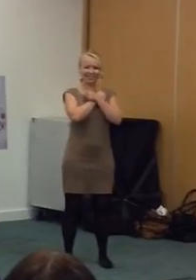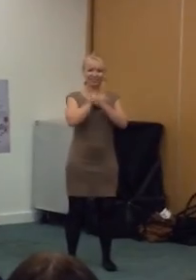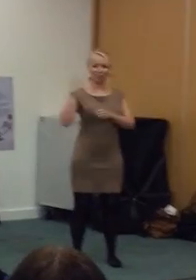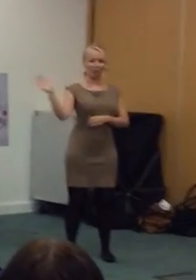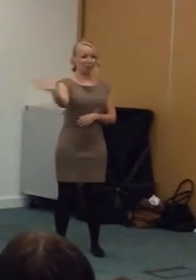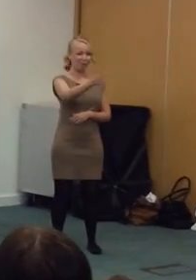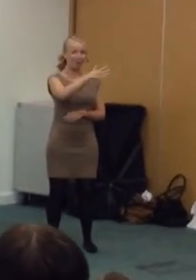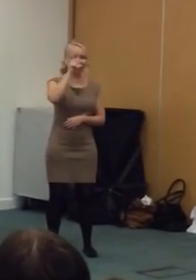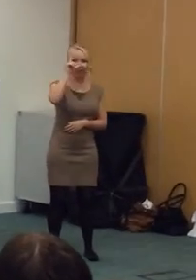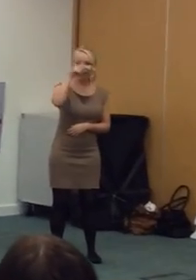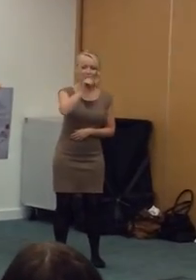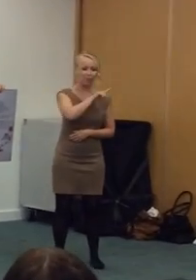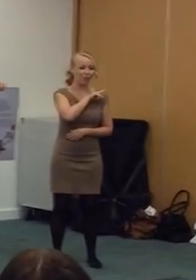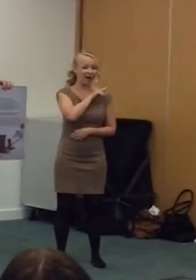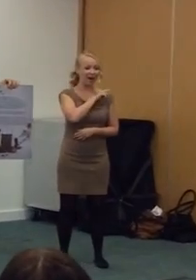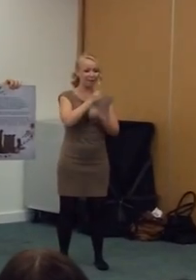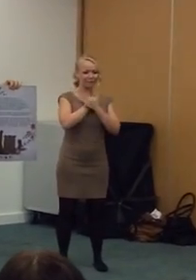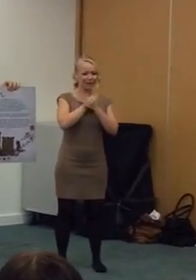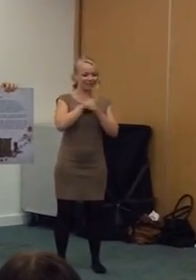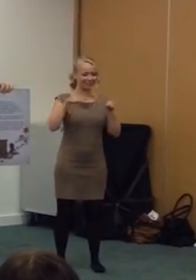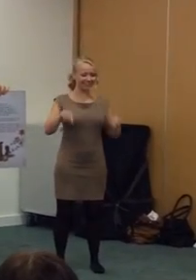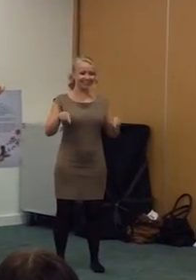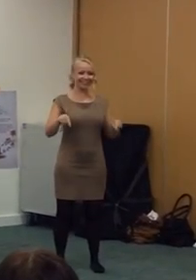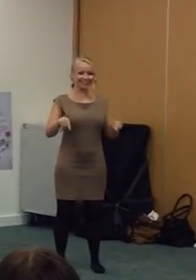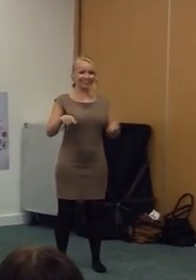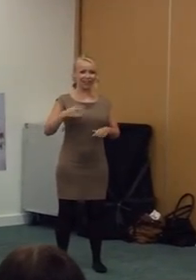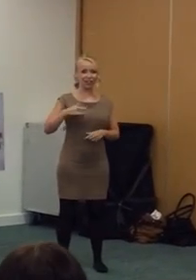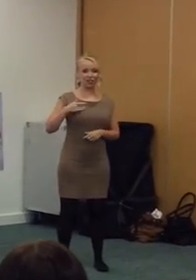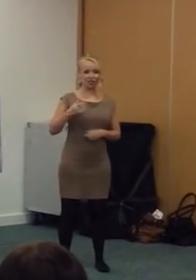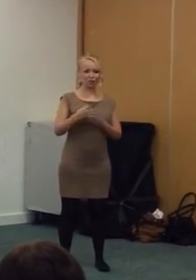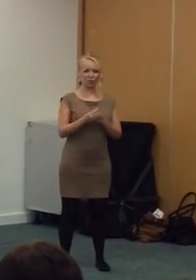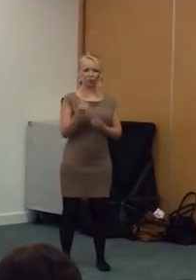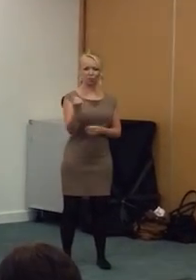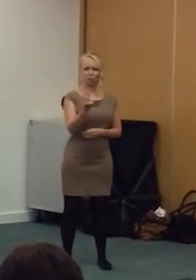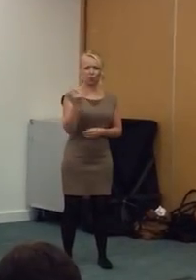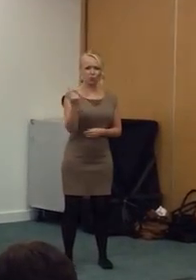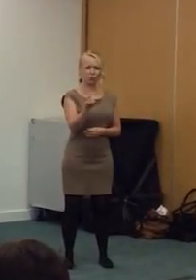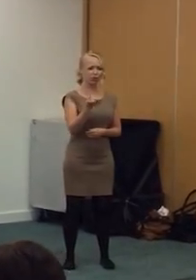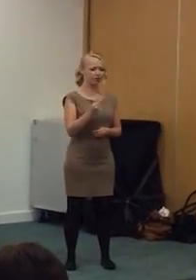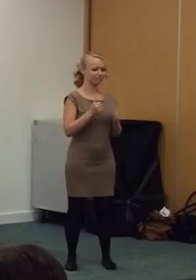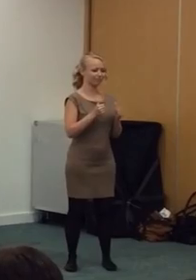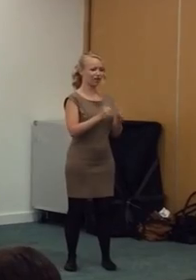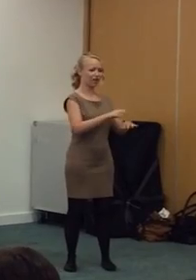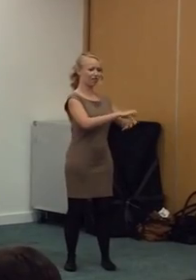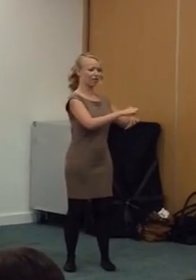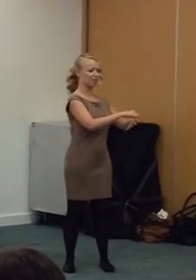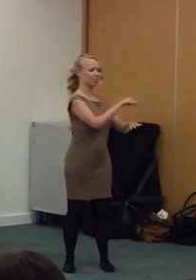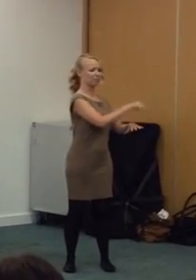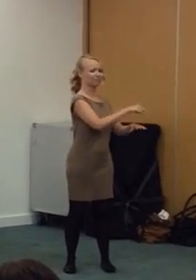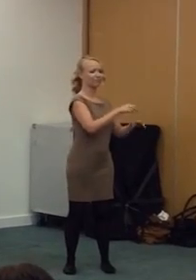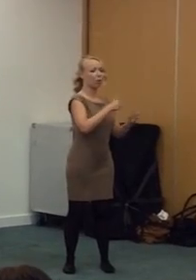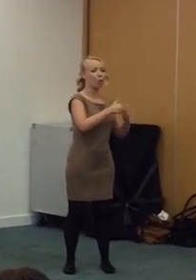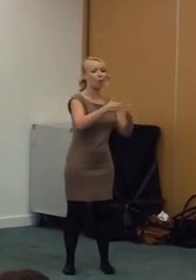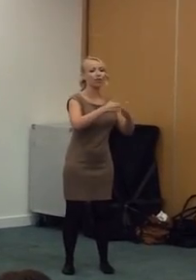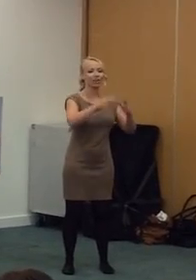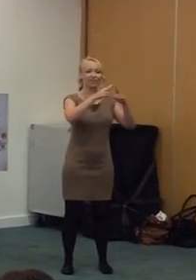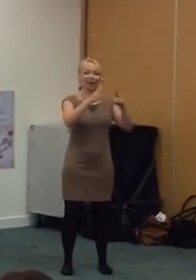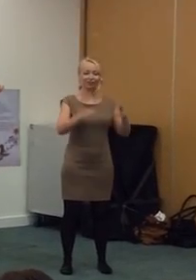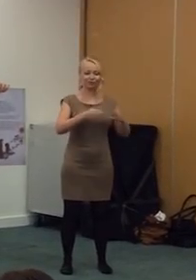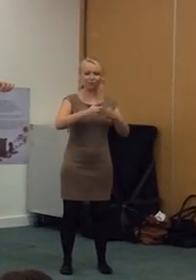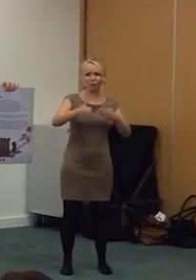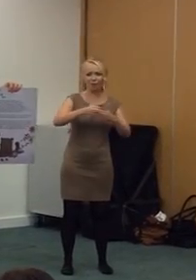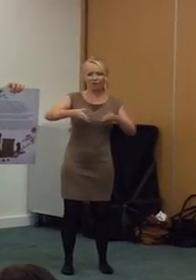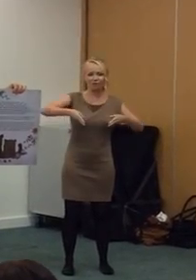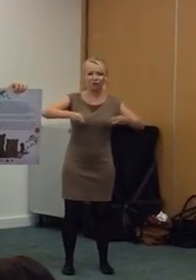here. They lived with a kindly couple in an ordinary house, in an ordinary road. And both the